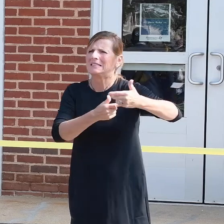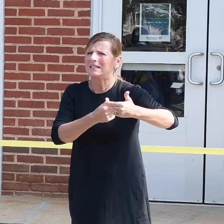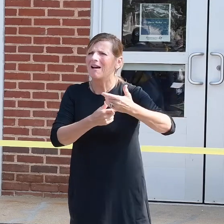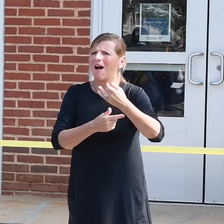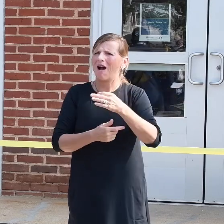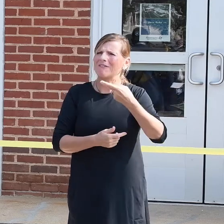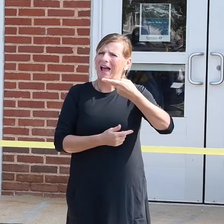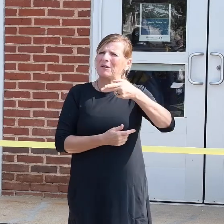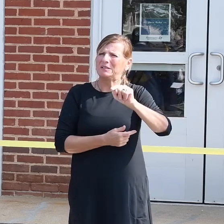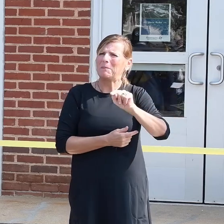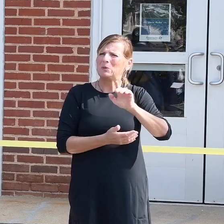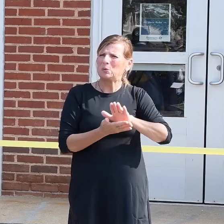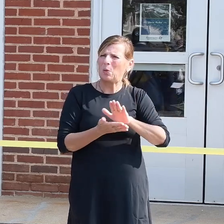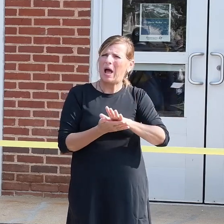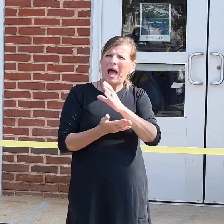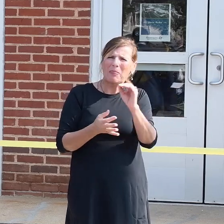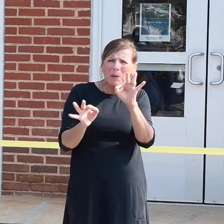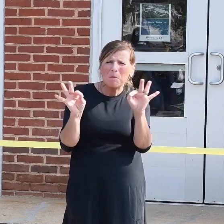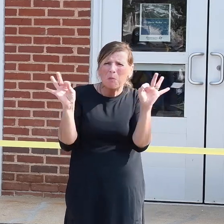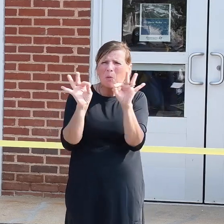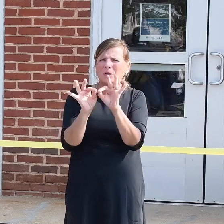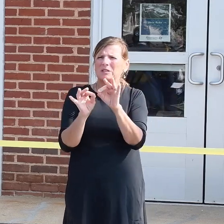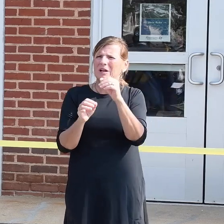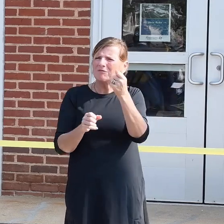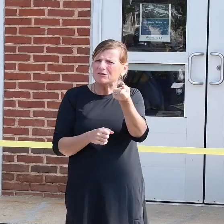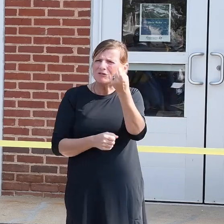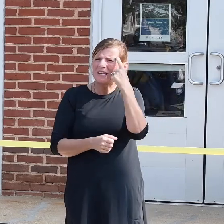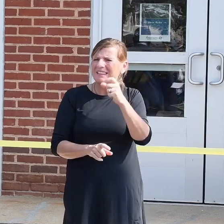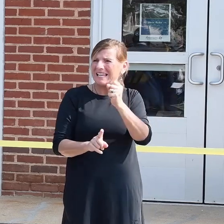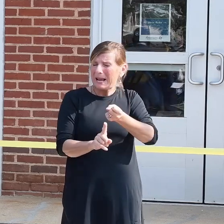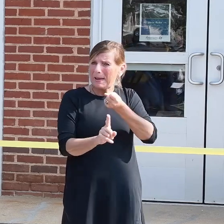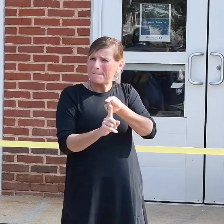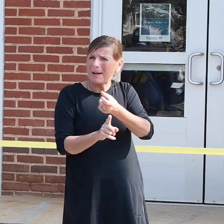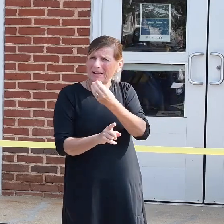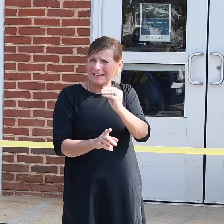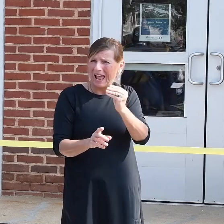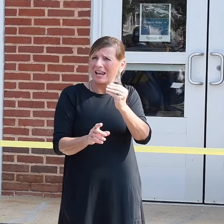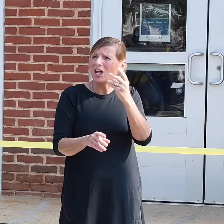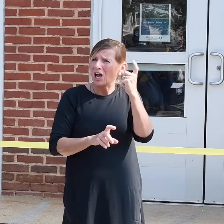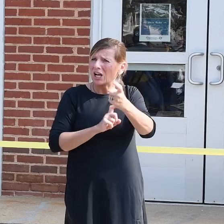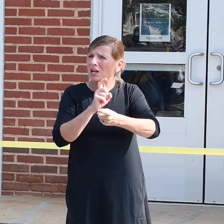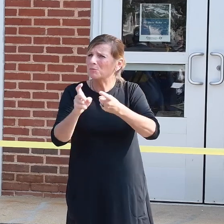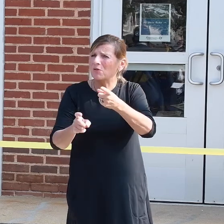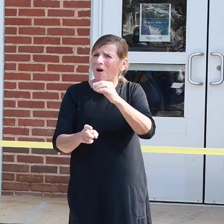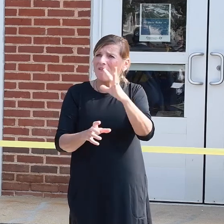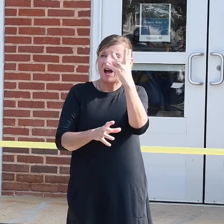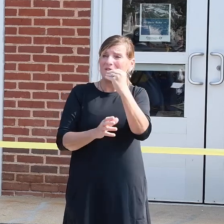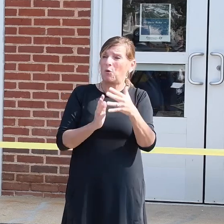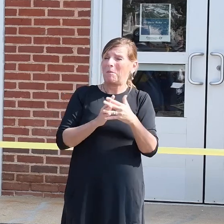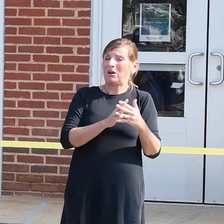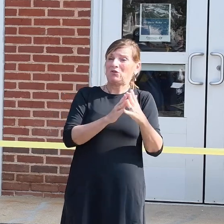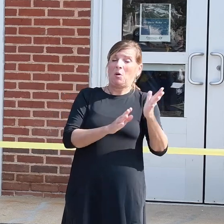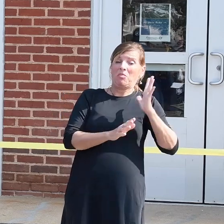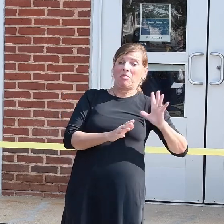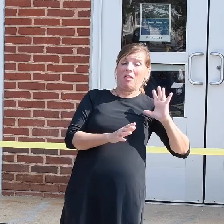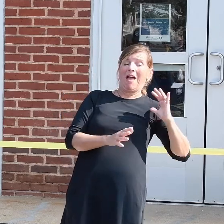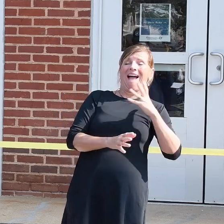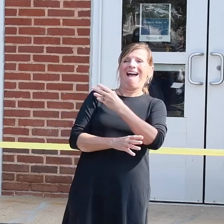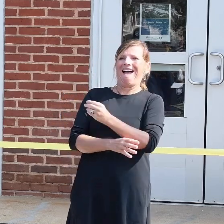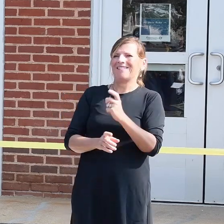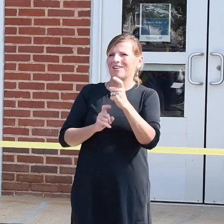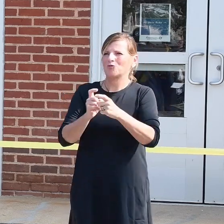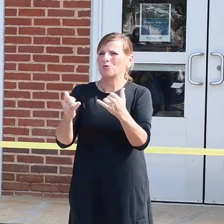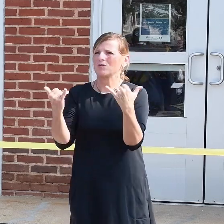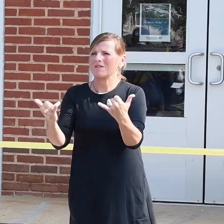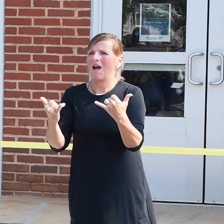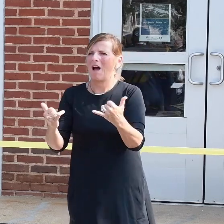importance of memorizing the impact and contributions of African Americans then and now. For while the